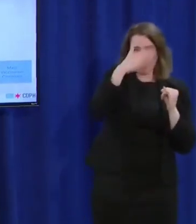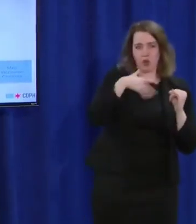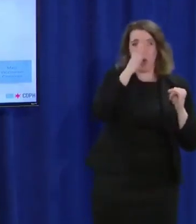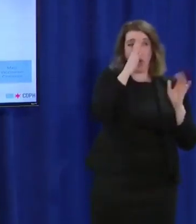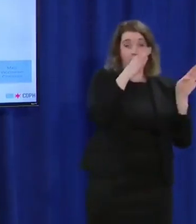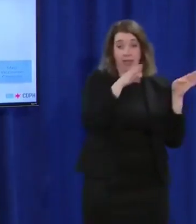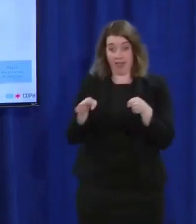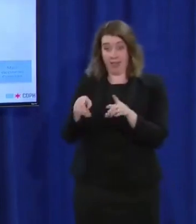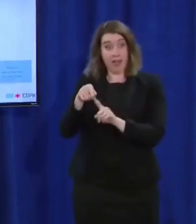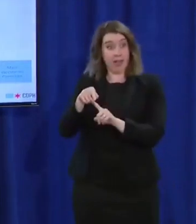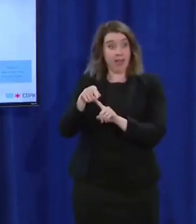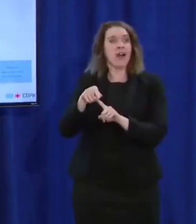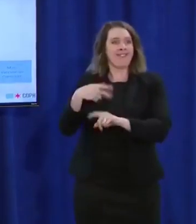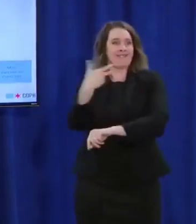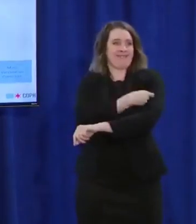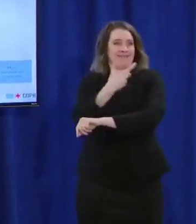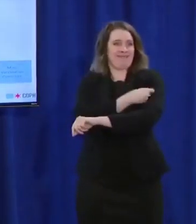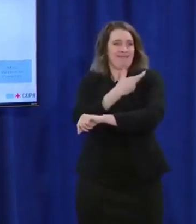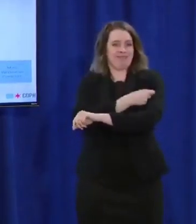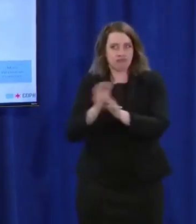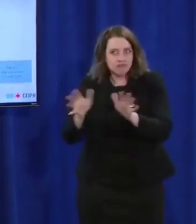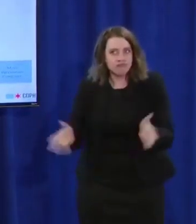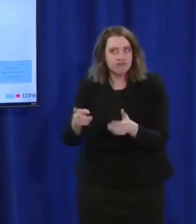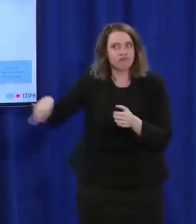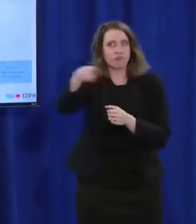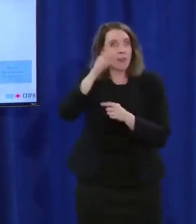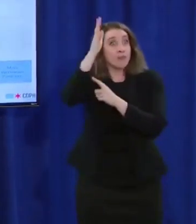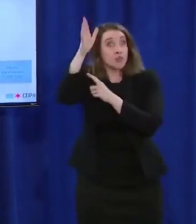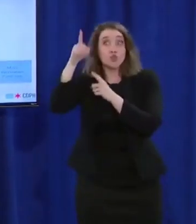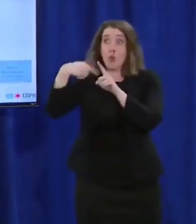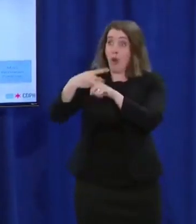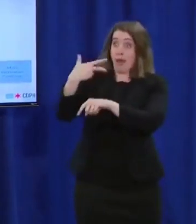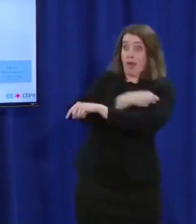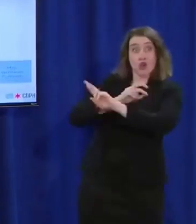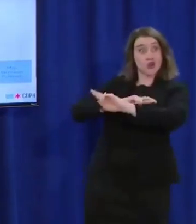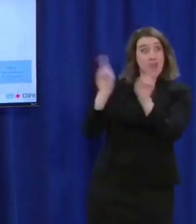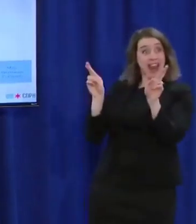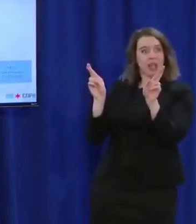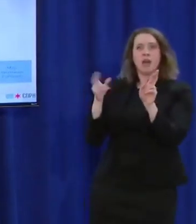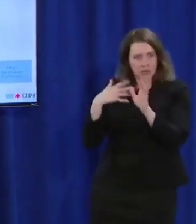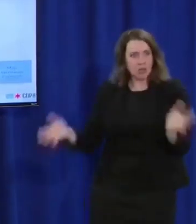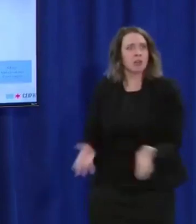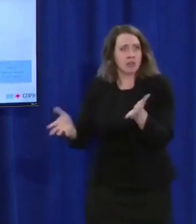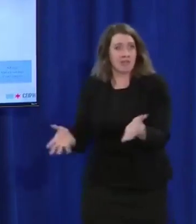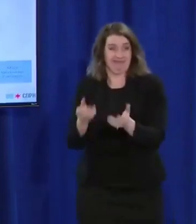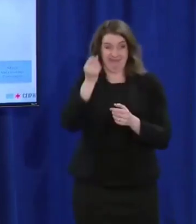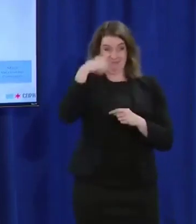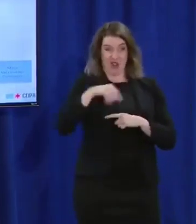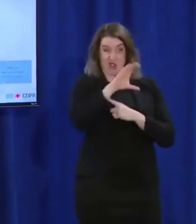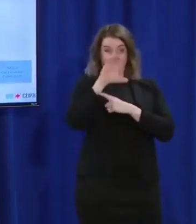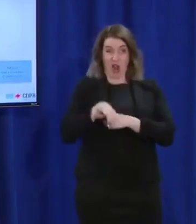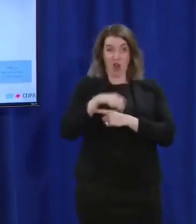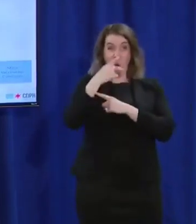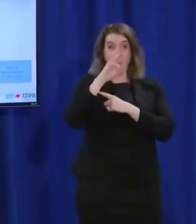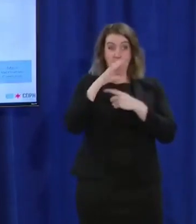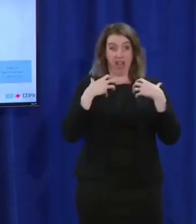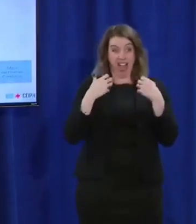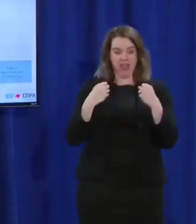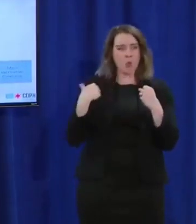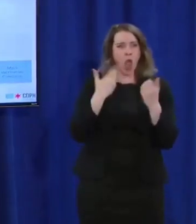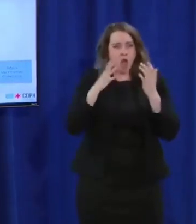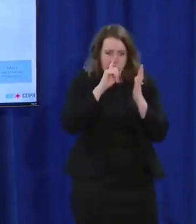mass vaccination campaign, continuing to follow. And I want you to know that CDPH is already deep in the planning stages